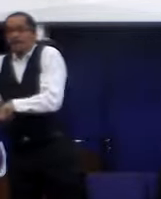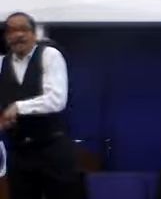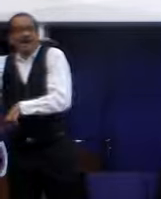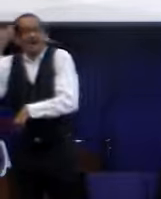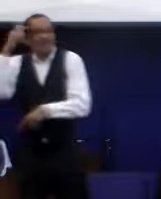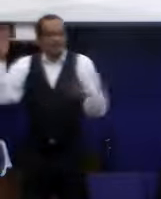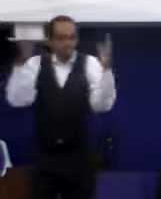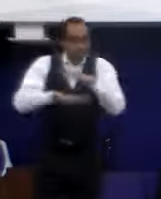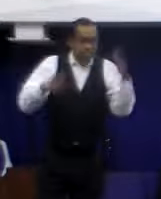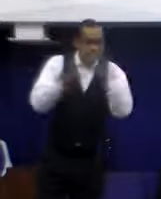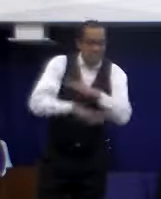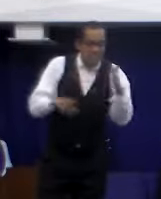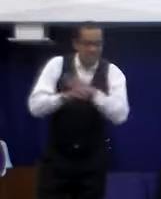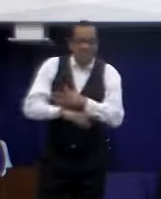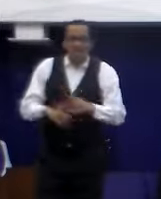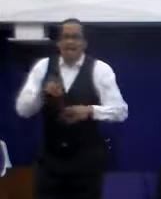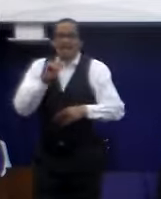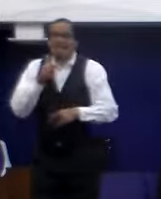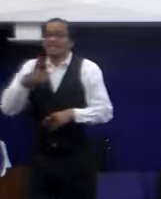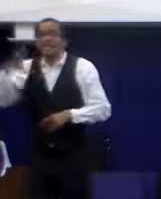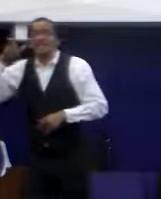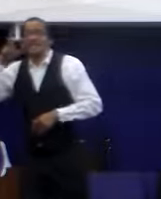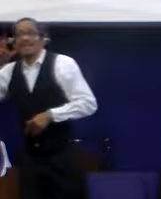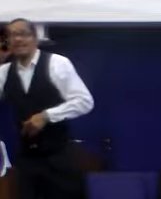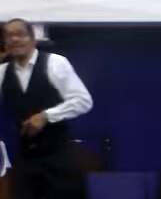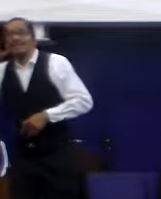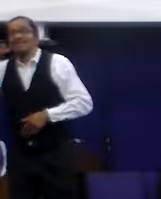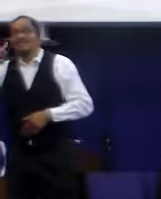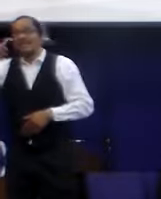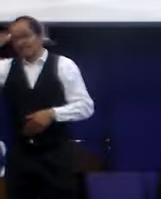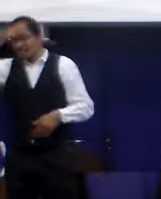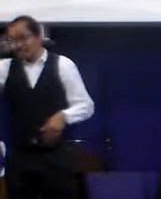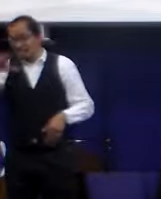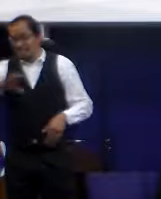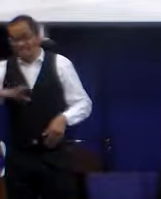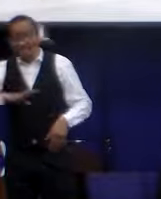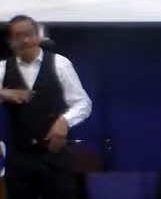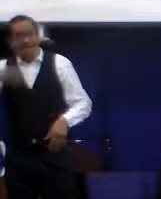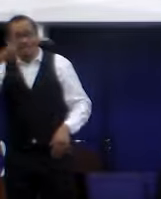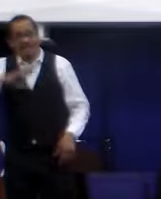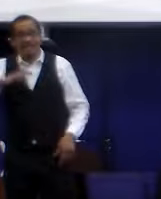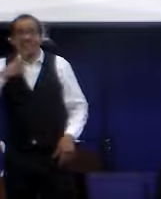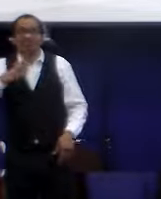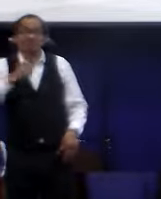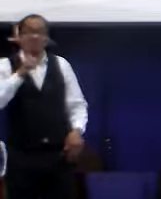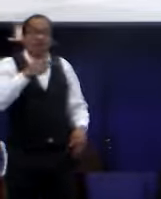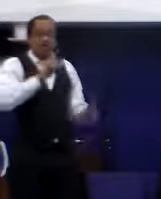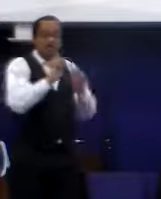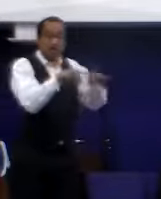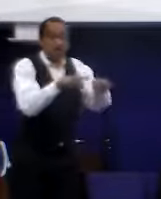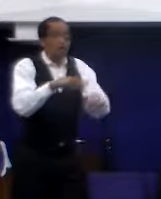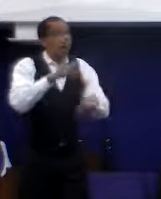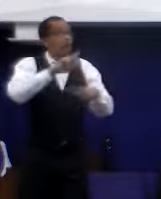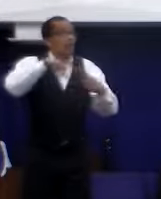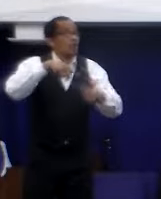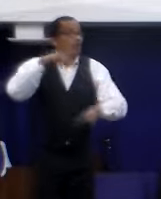storm was out of order because they wouldn't listen to the man of God. He told them not to go. Amen. They would not listen. We don't listen,